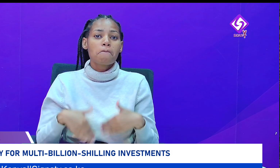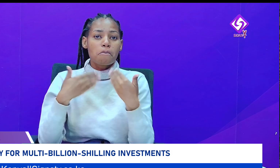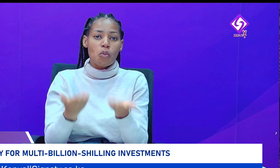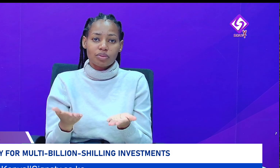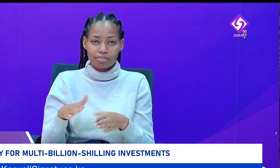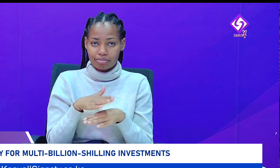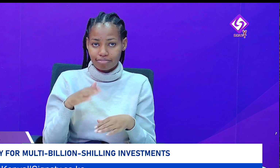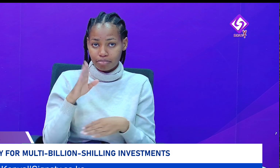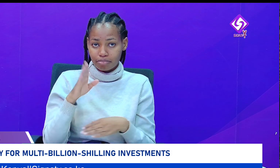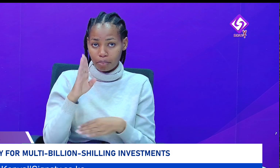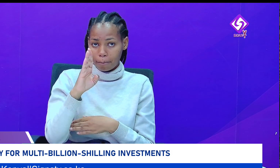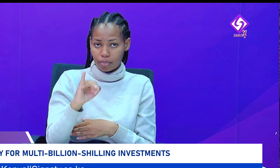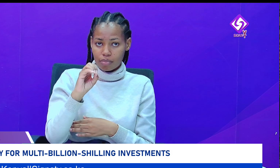sanitary towels.